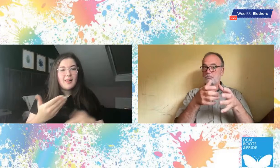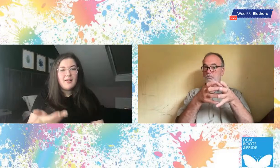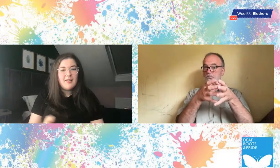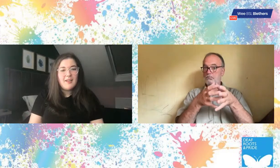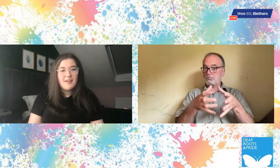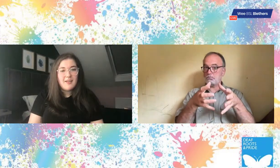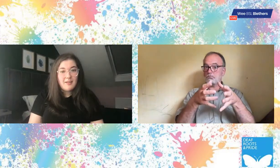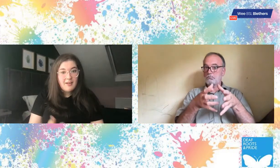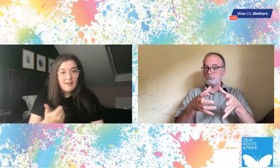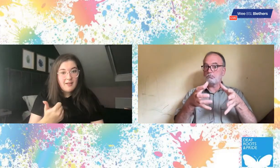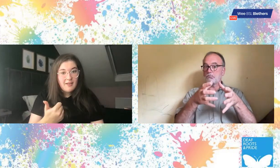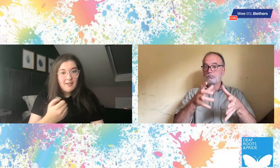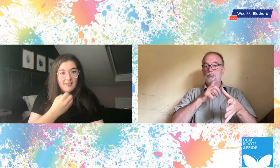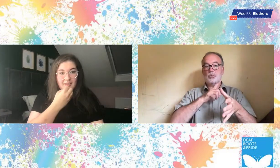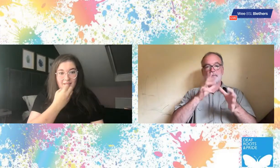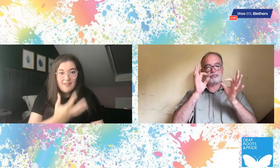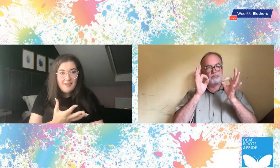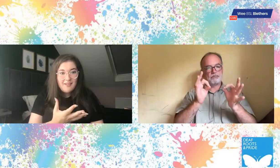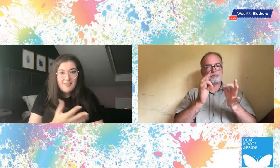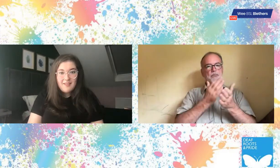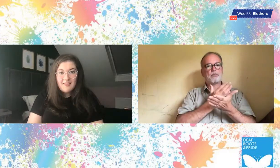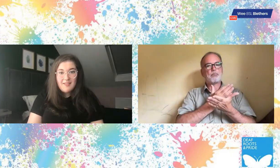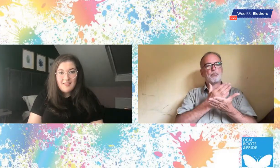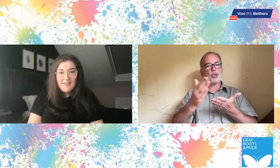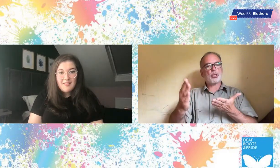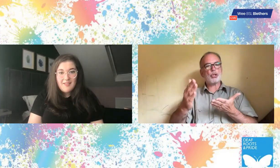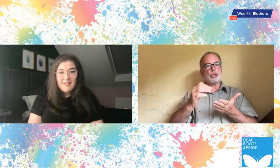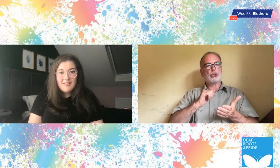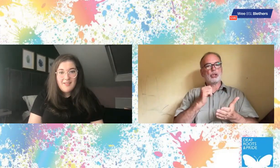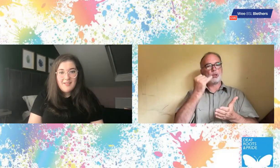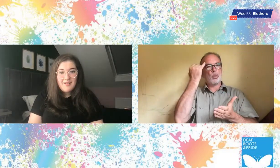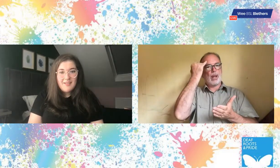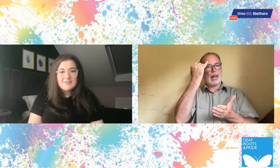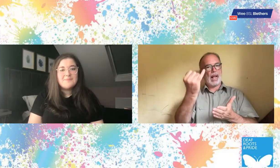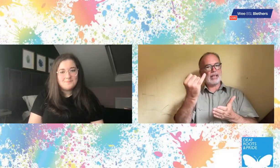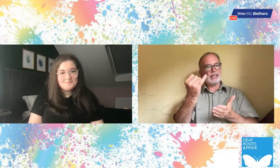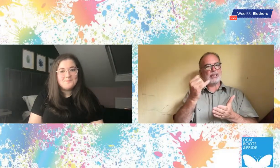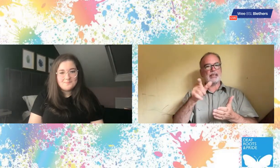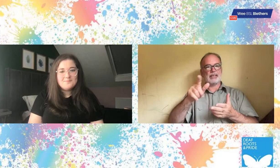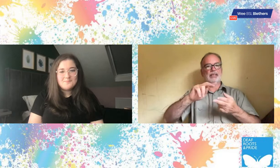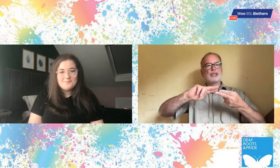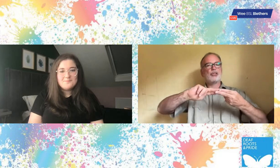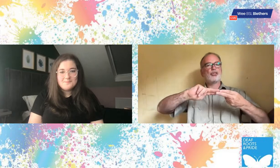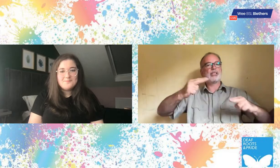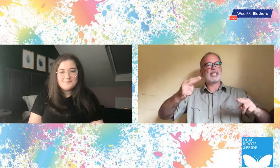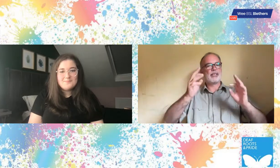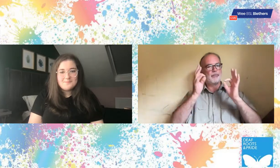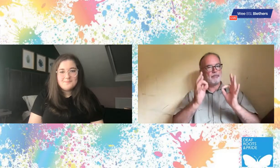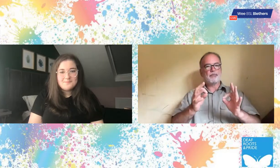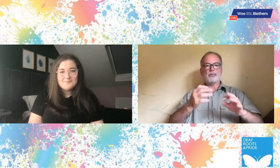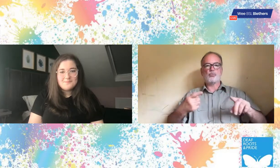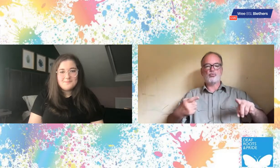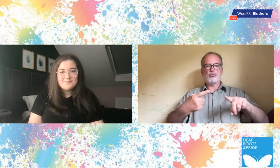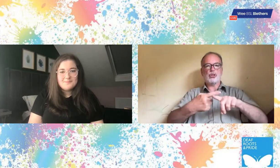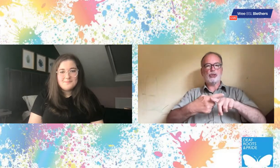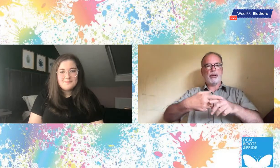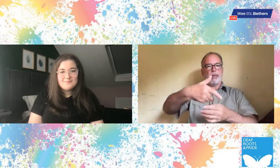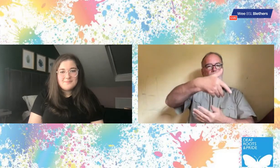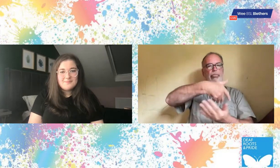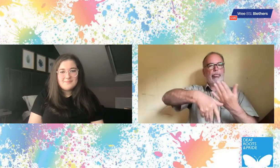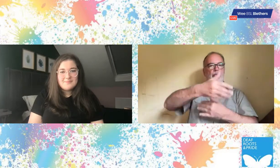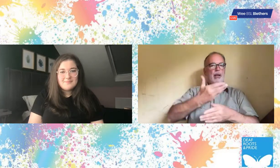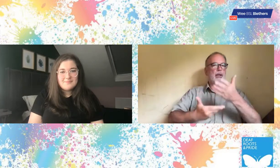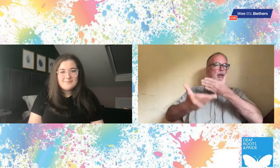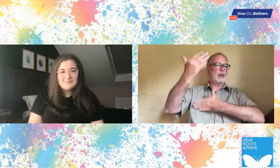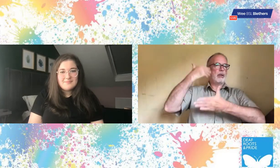ambition. is it been successful or Yeah, yeah, we're breeding quite well.